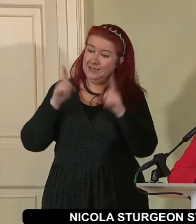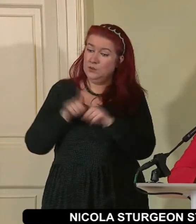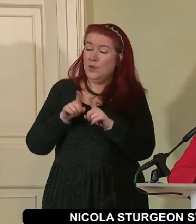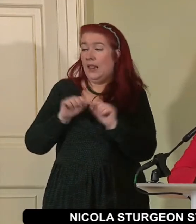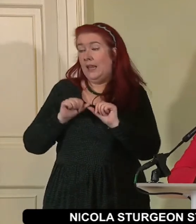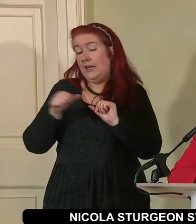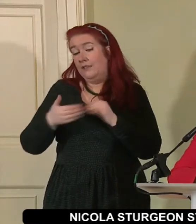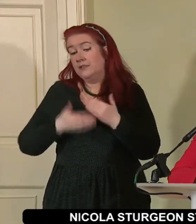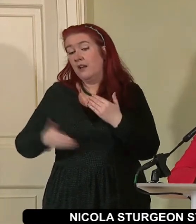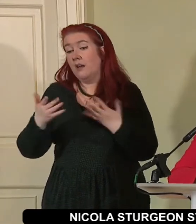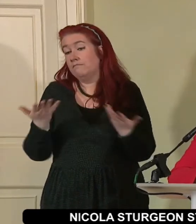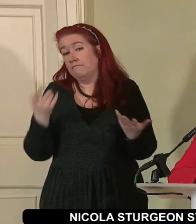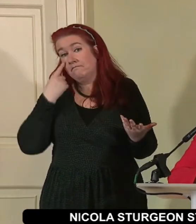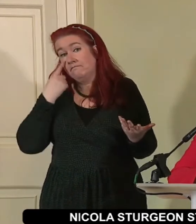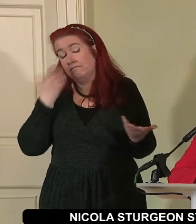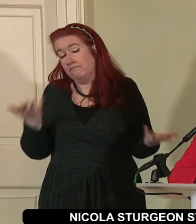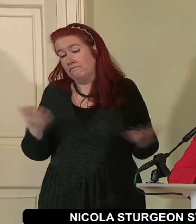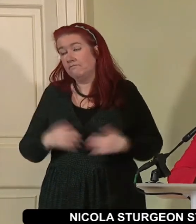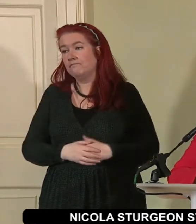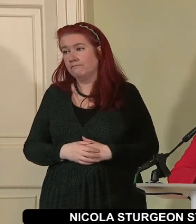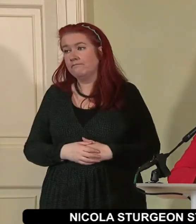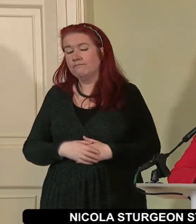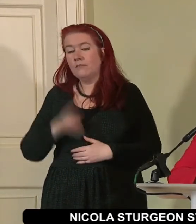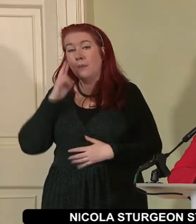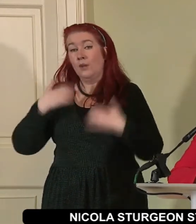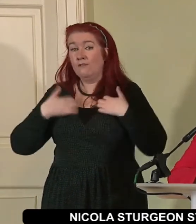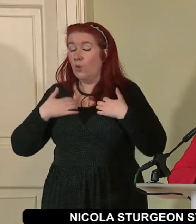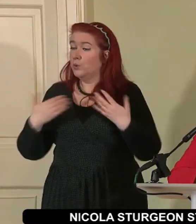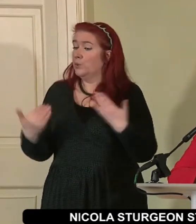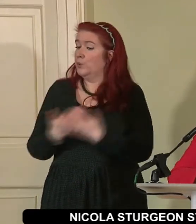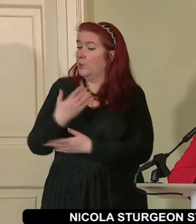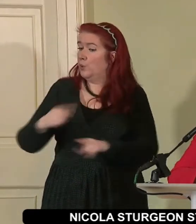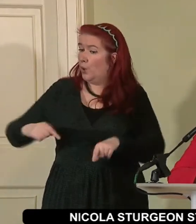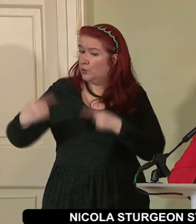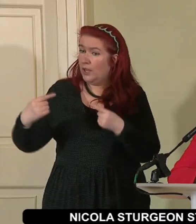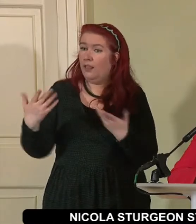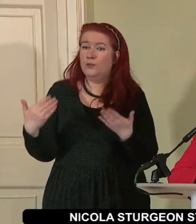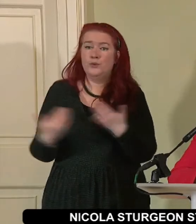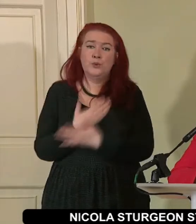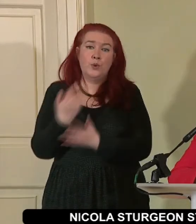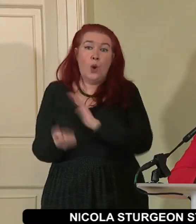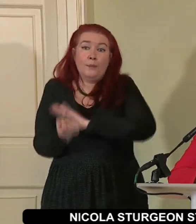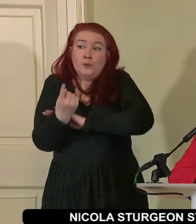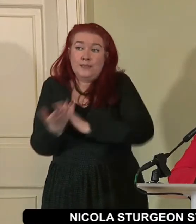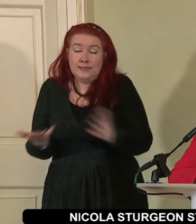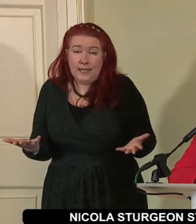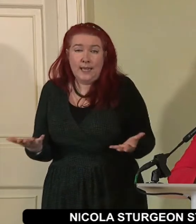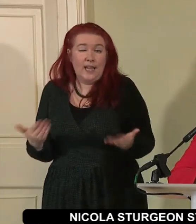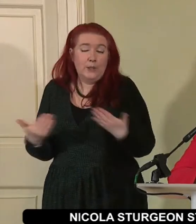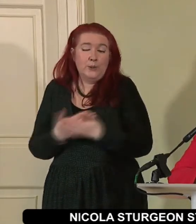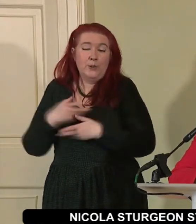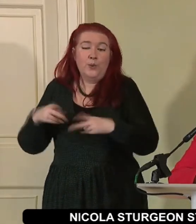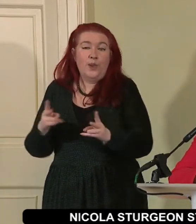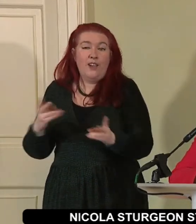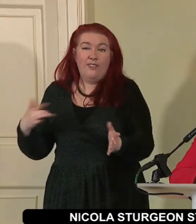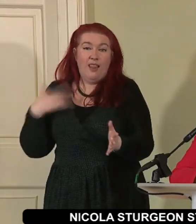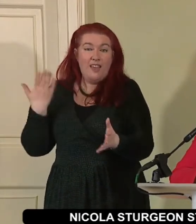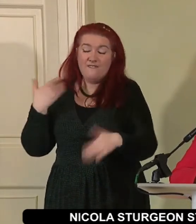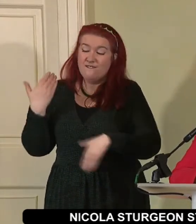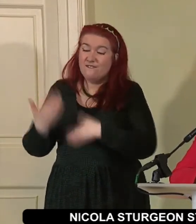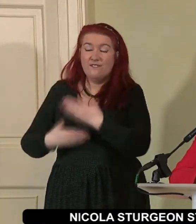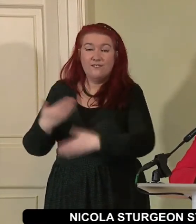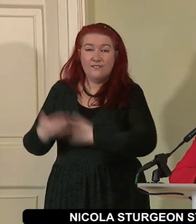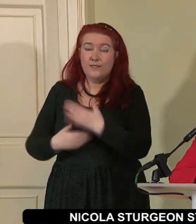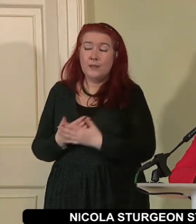Beyond that, we will see. I'm looking forward to new opportunities, new challenges, and just a new way of living life.